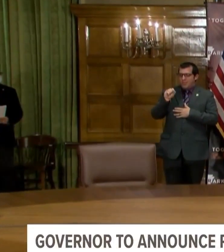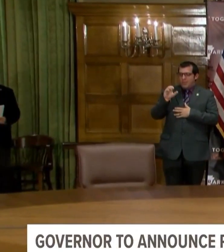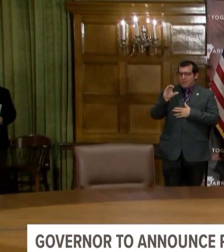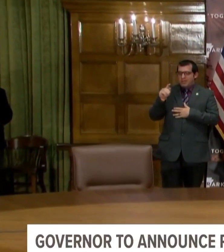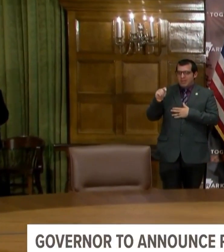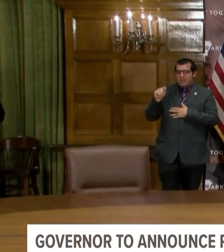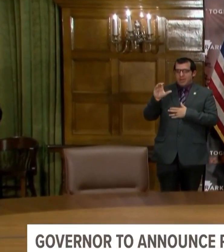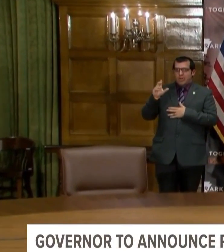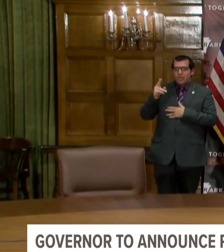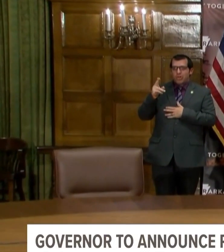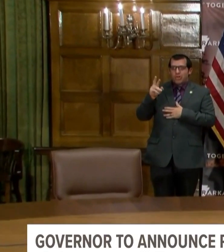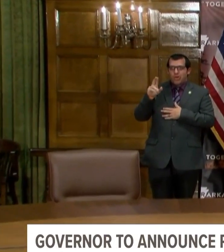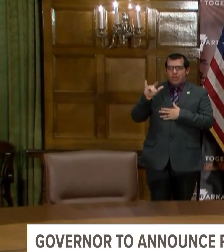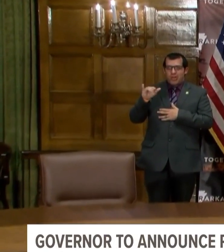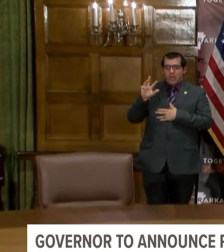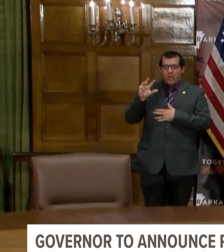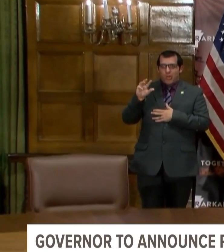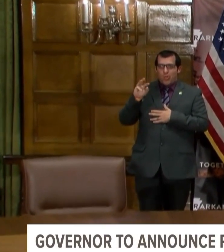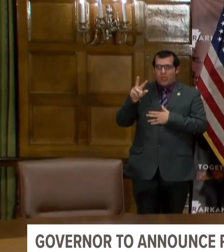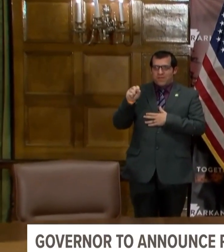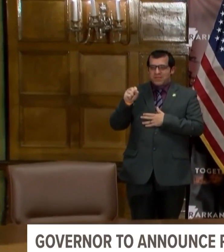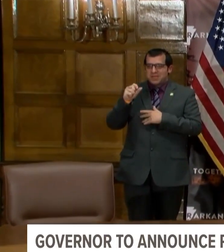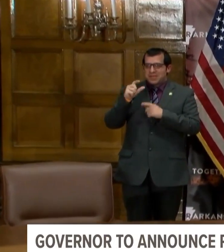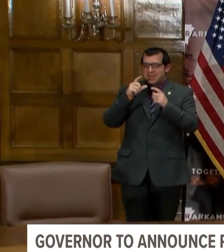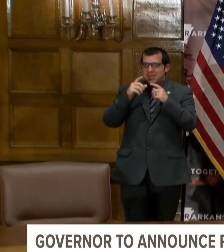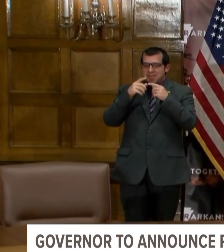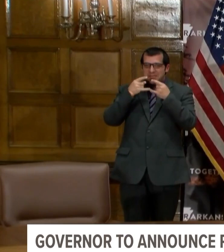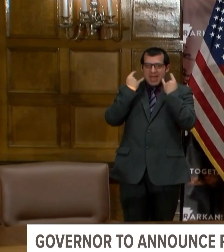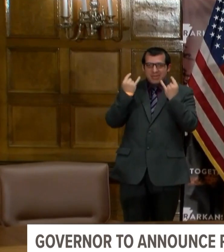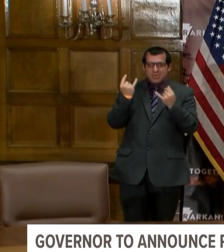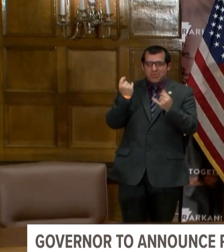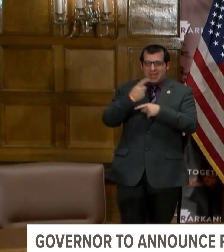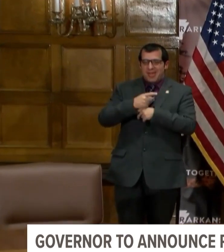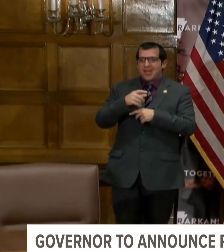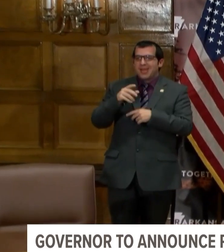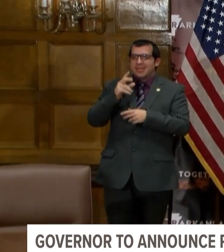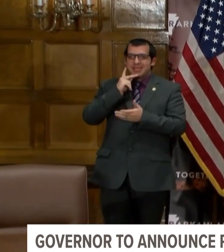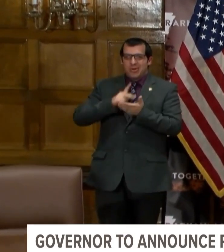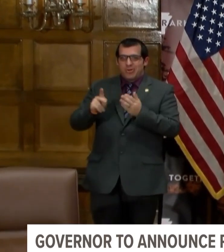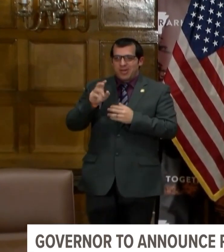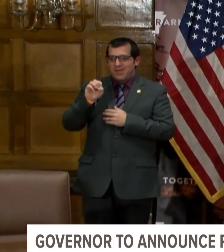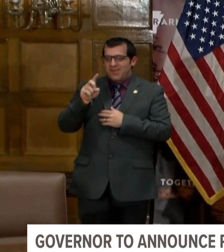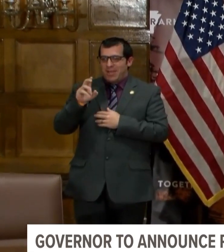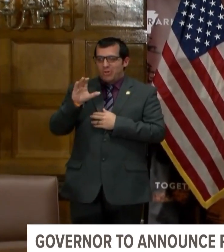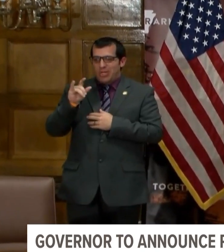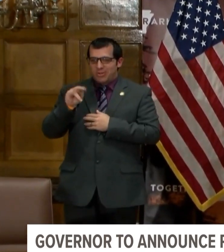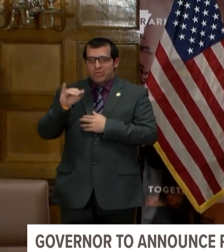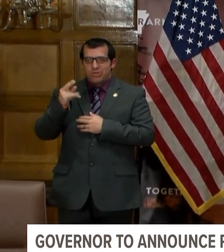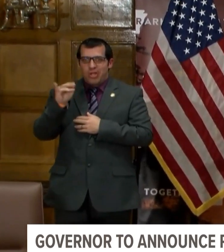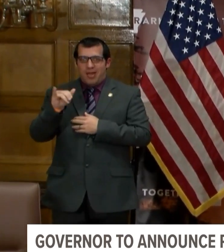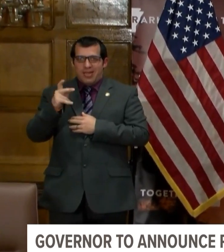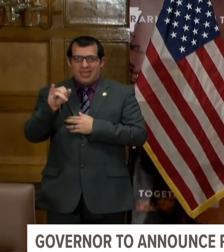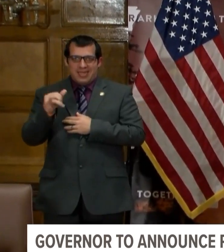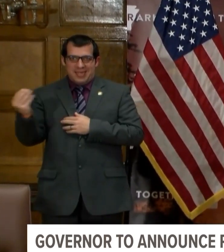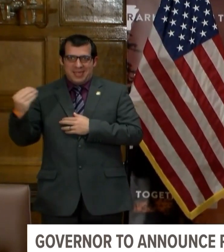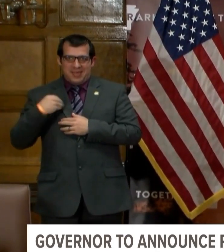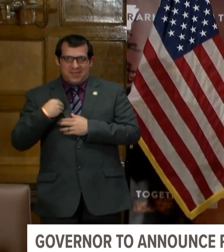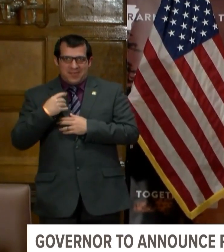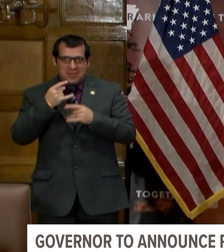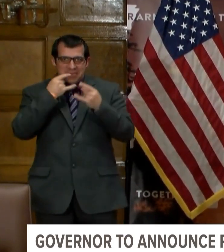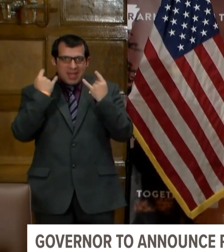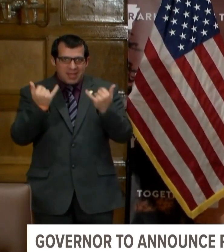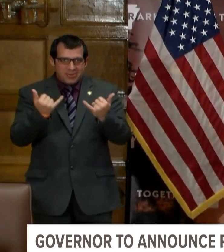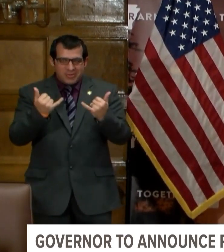Curly Wolves mask today that was presented to me by Secretary of Education Johnny Key, and I